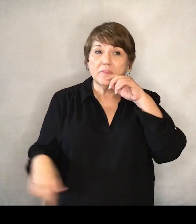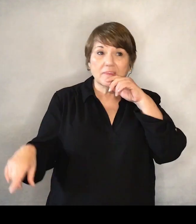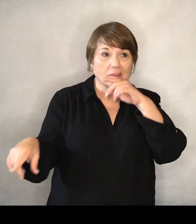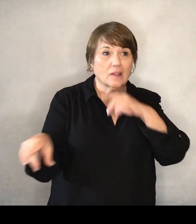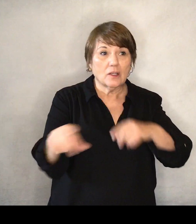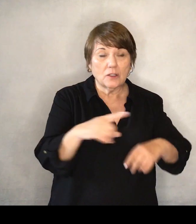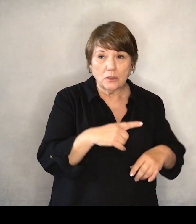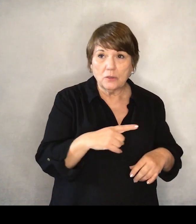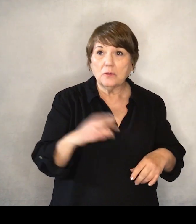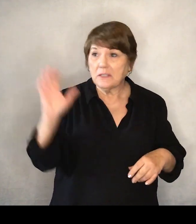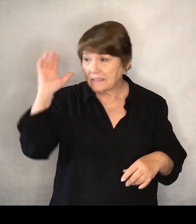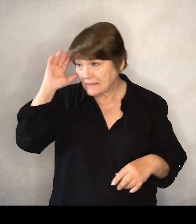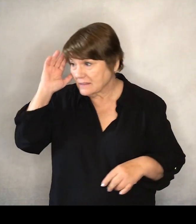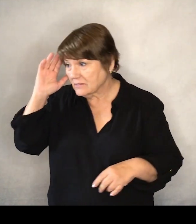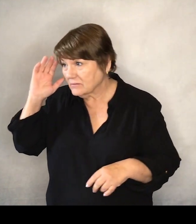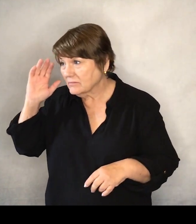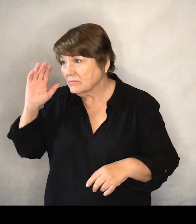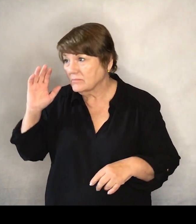So today,